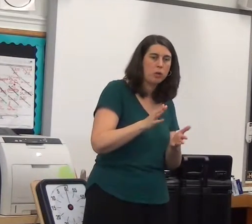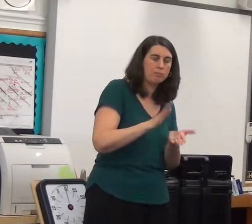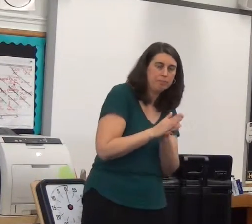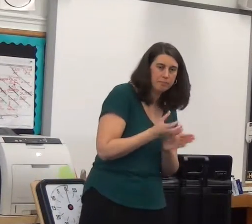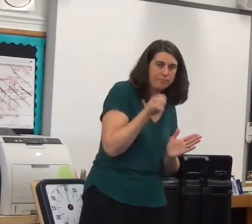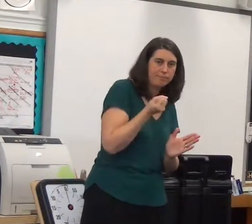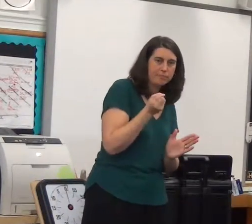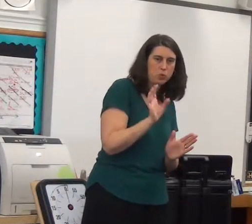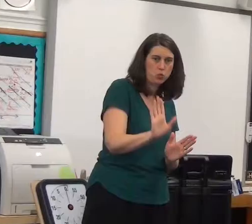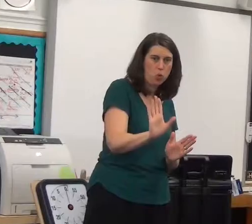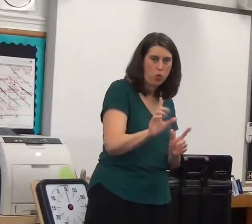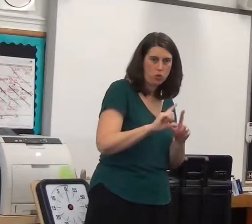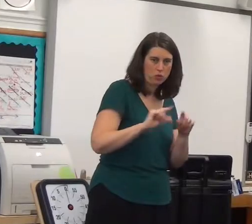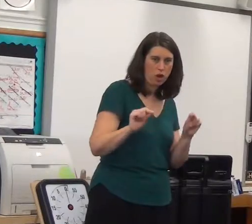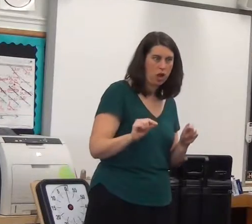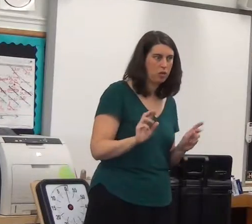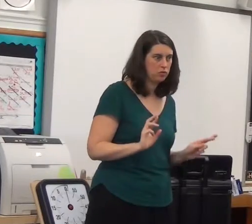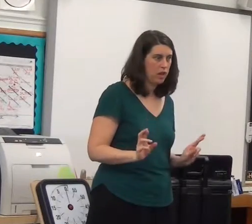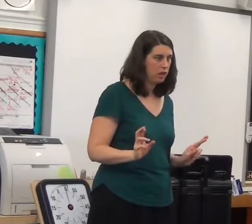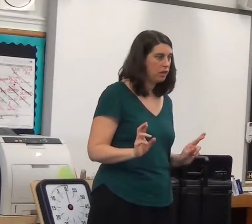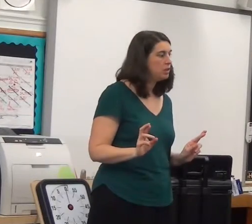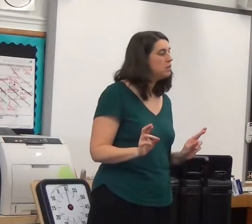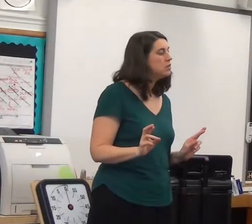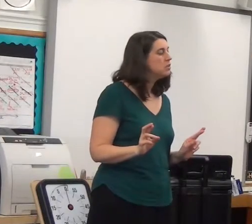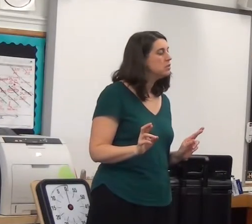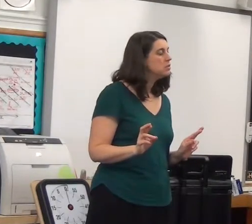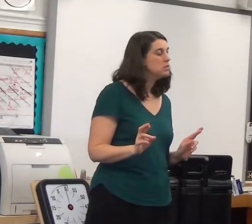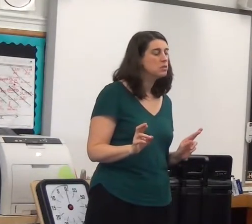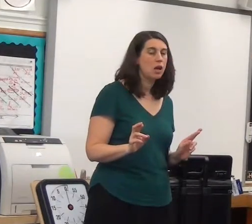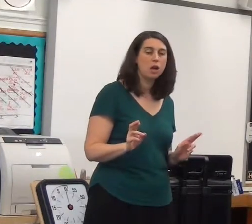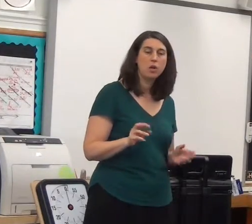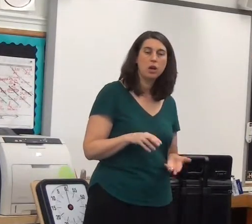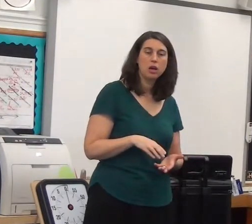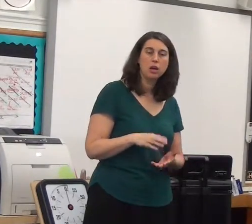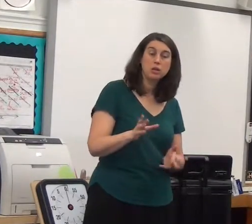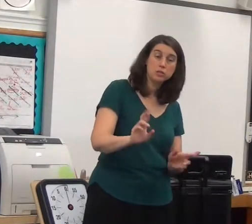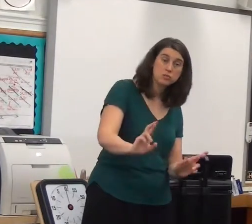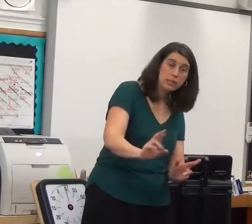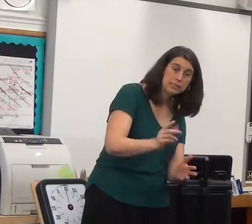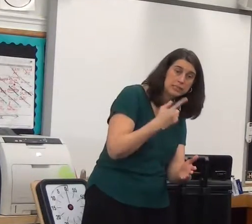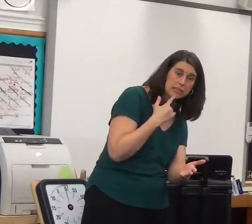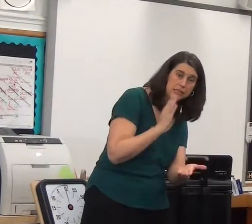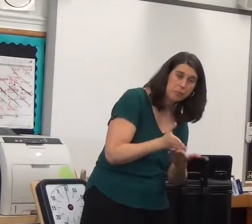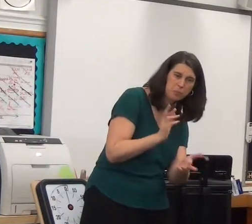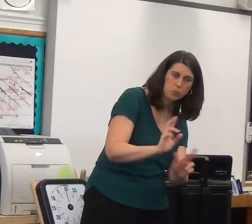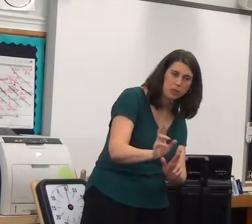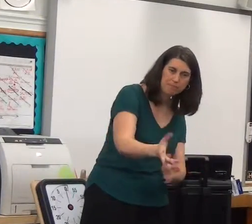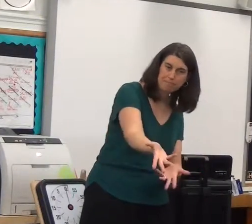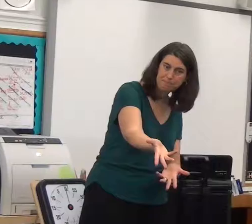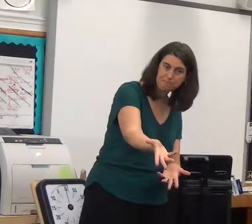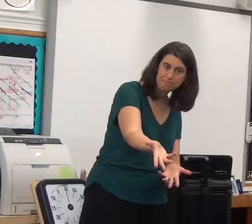card. Right? So just say stop at any point you like. Just say stop.